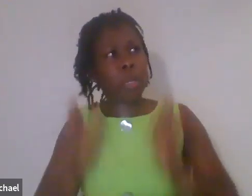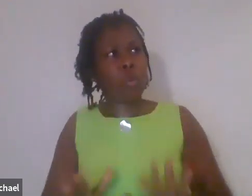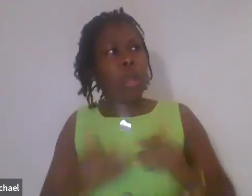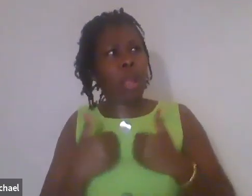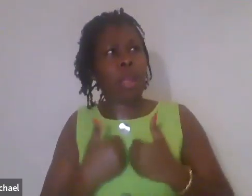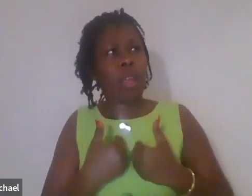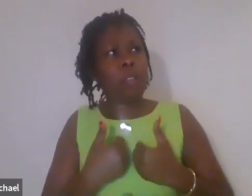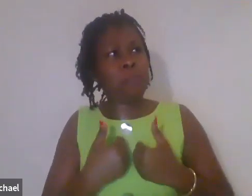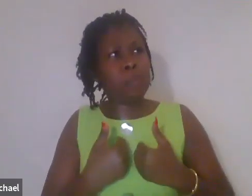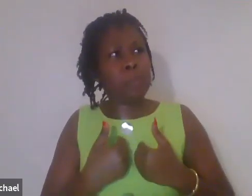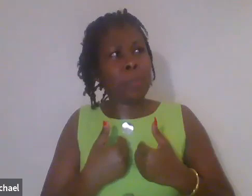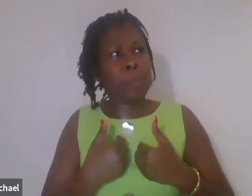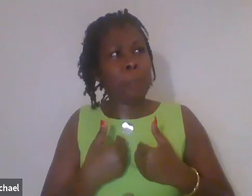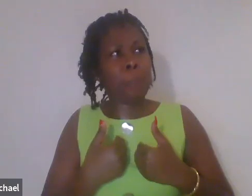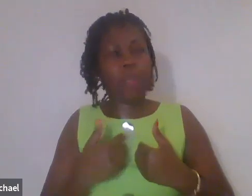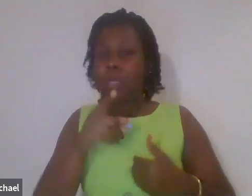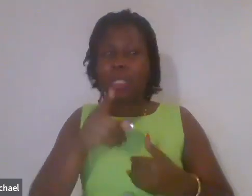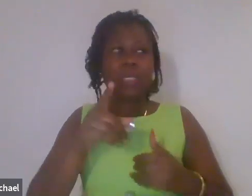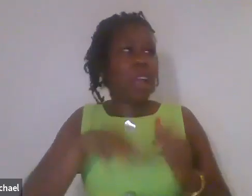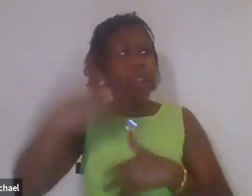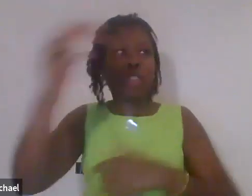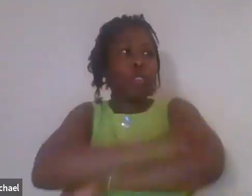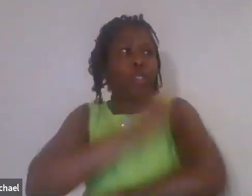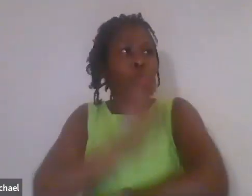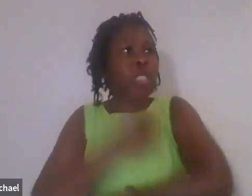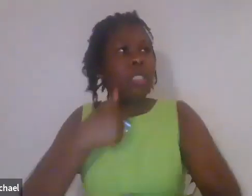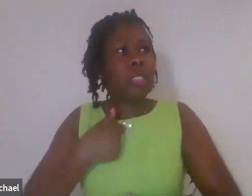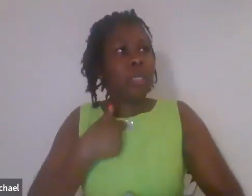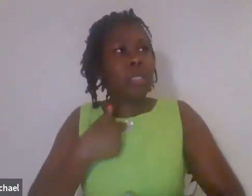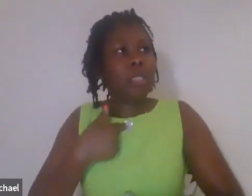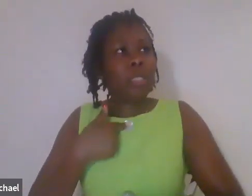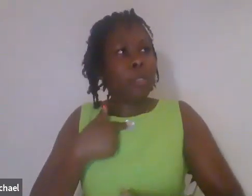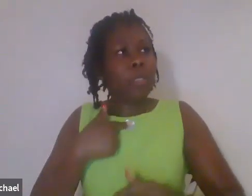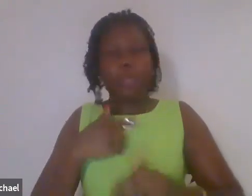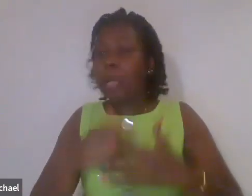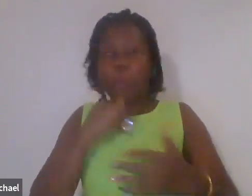As I told you before, I'm an entrepreneur. This out of school. This is out of school. Me, I'm not